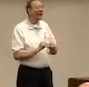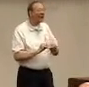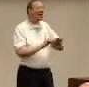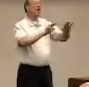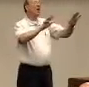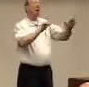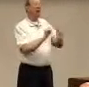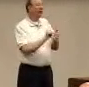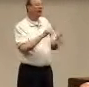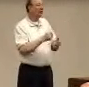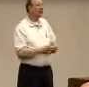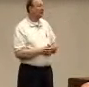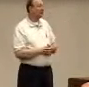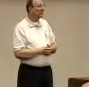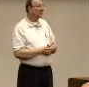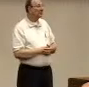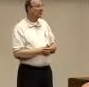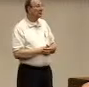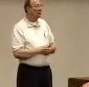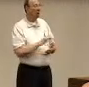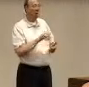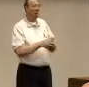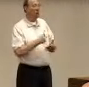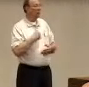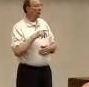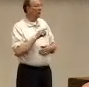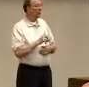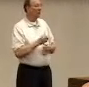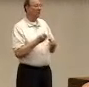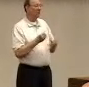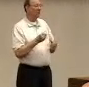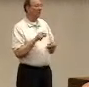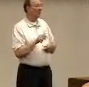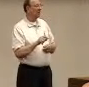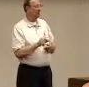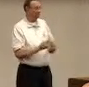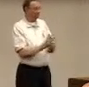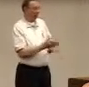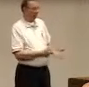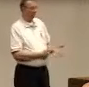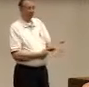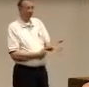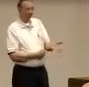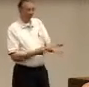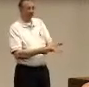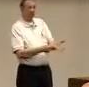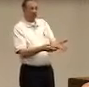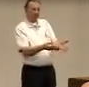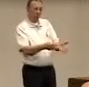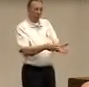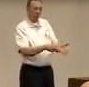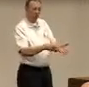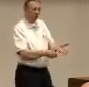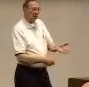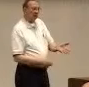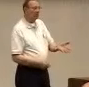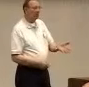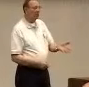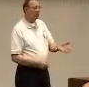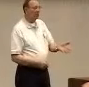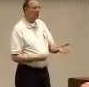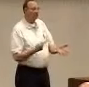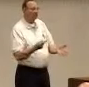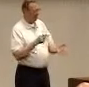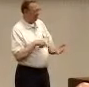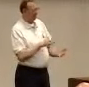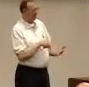the gospel clear. That's it. Because all we did for a lot of these people is put a Bible in front of them and let